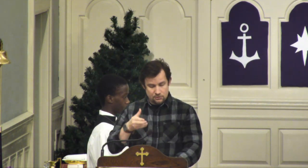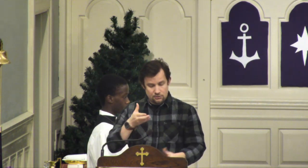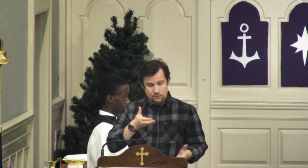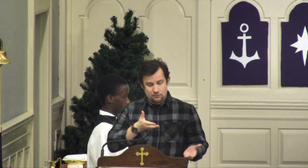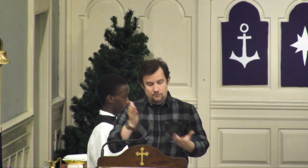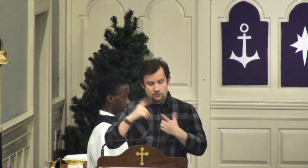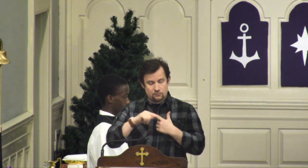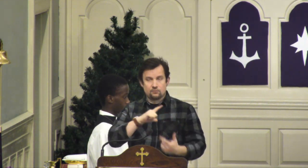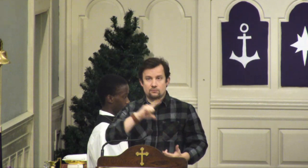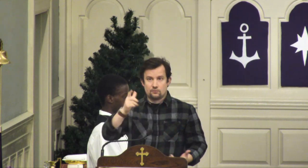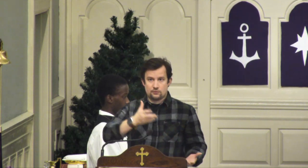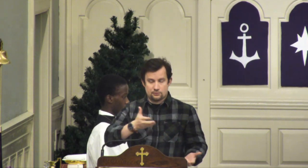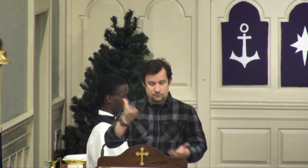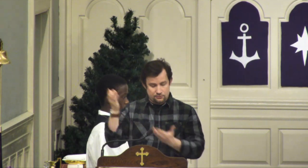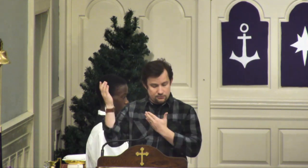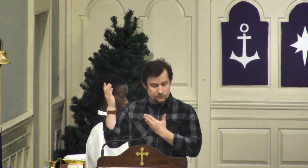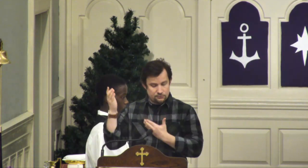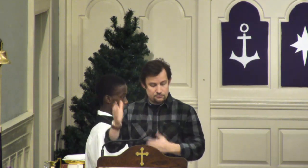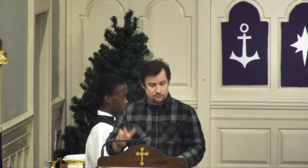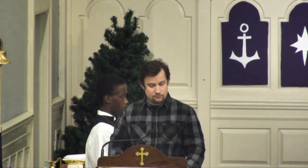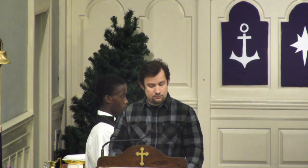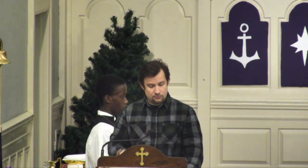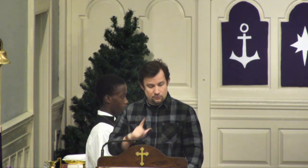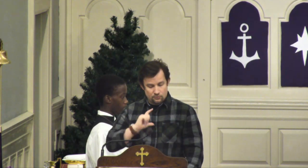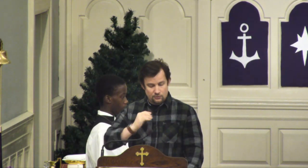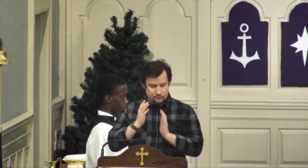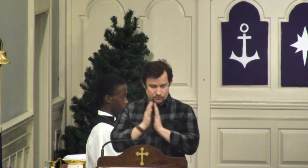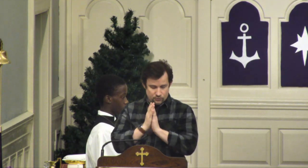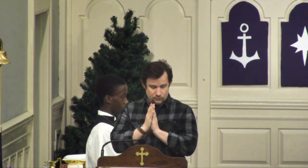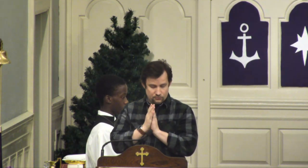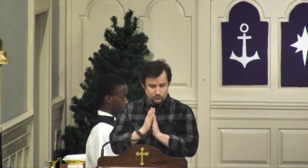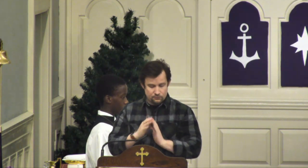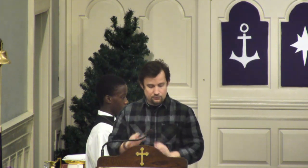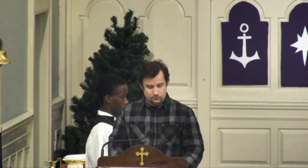We pray to the Lord. Lord, hear our prayer.